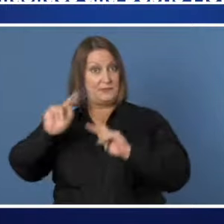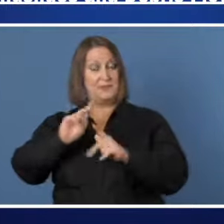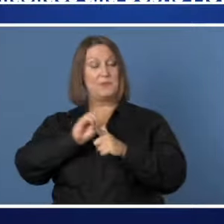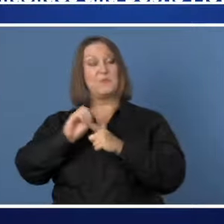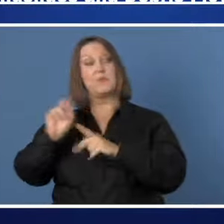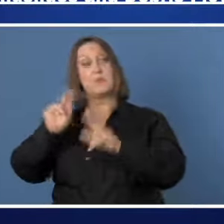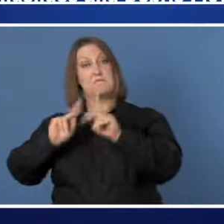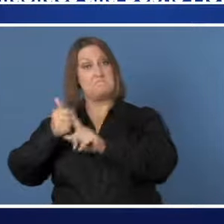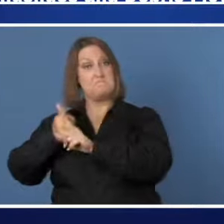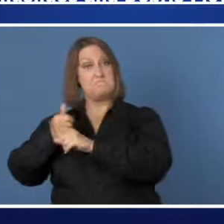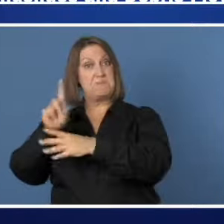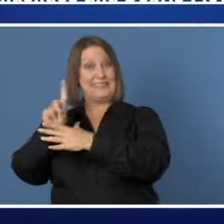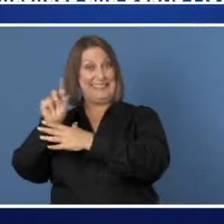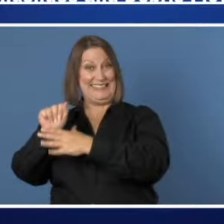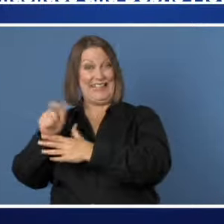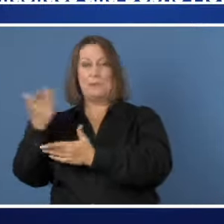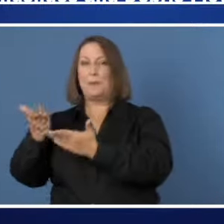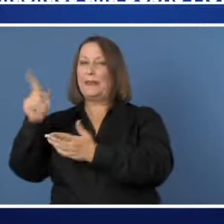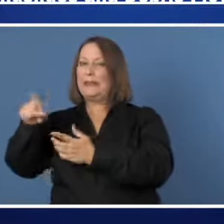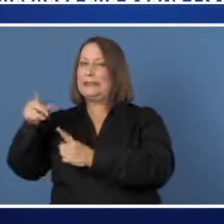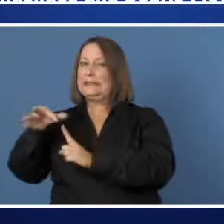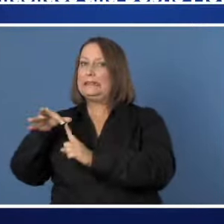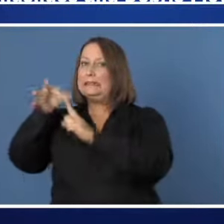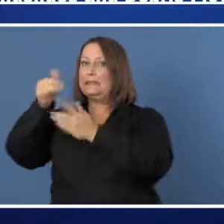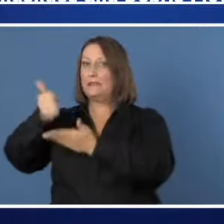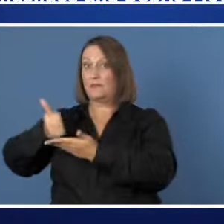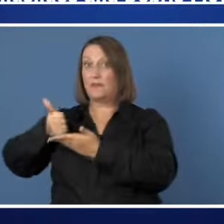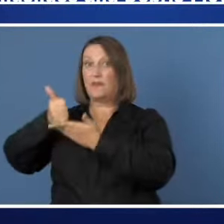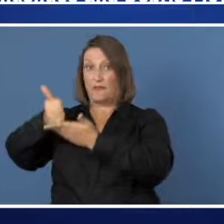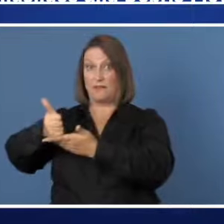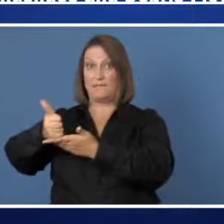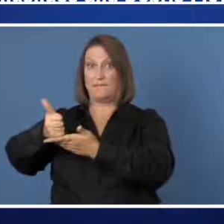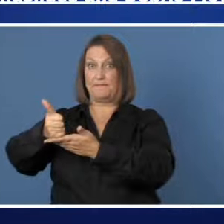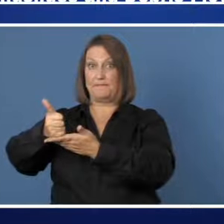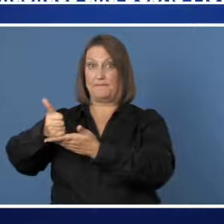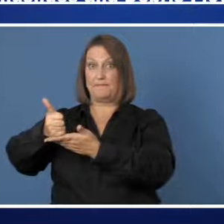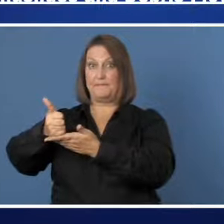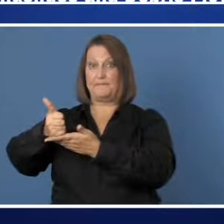with disabilities may require additional assistance.